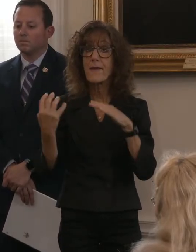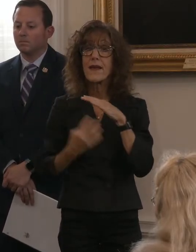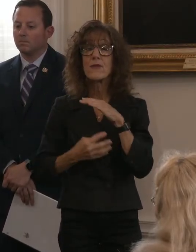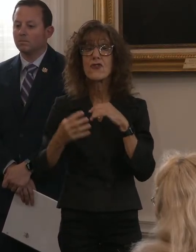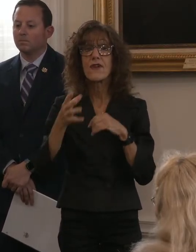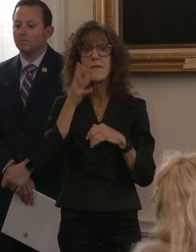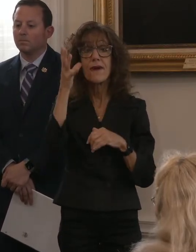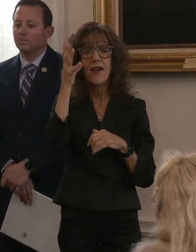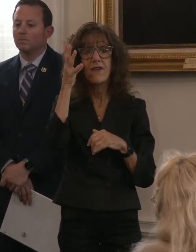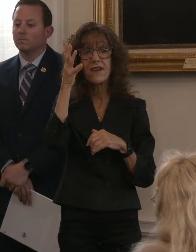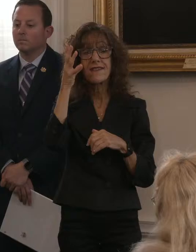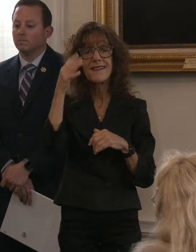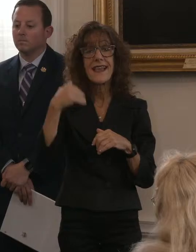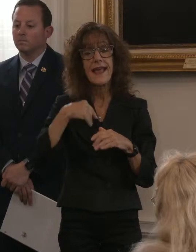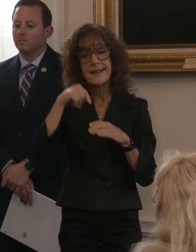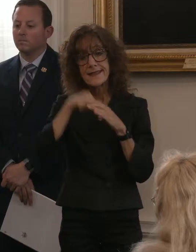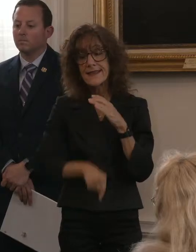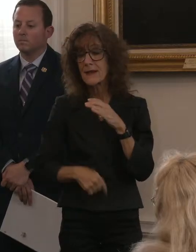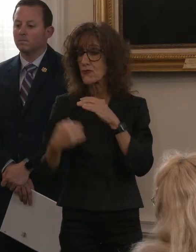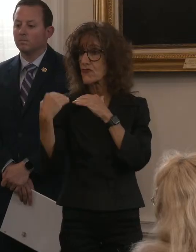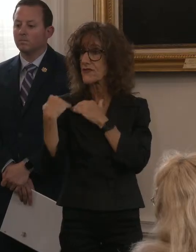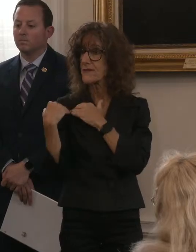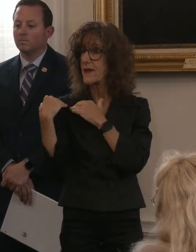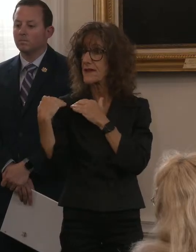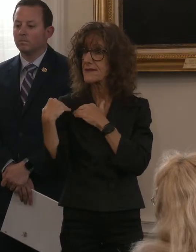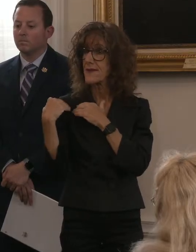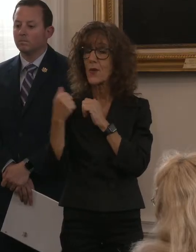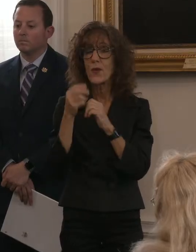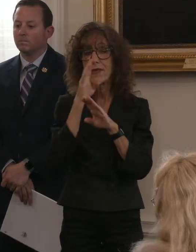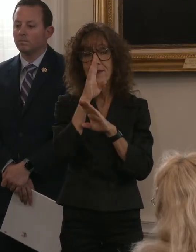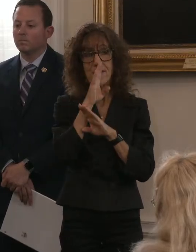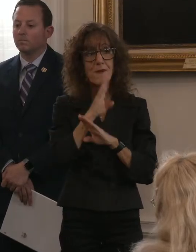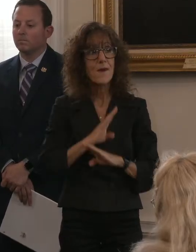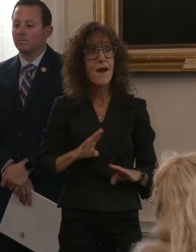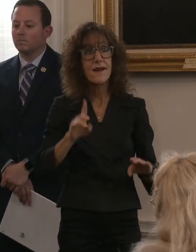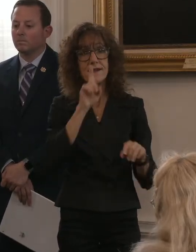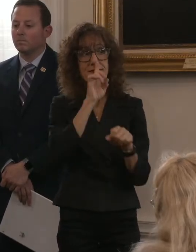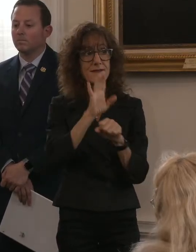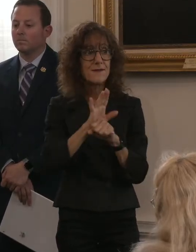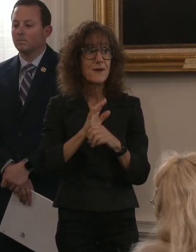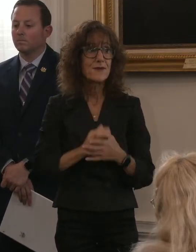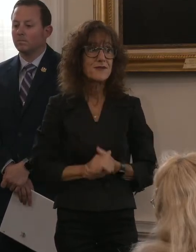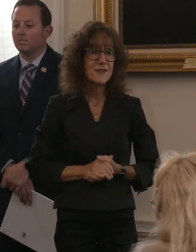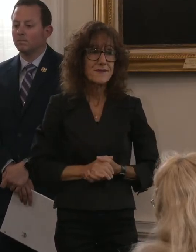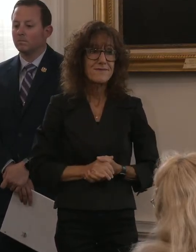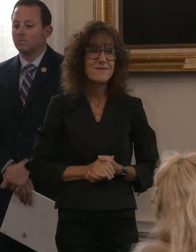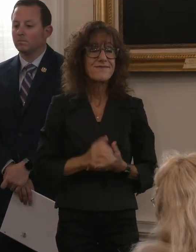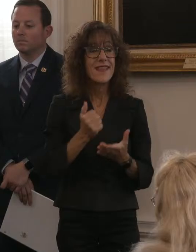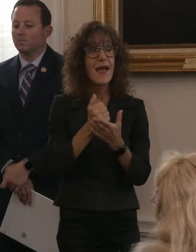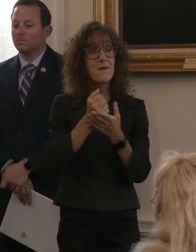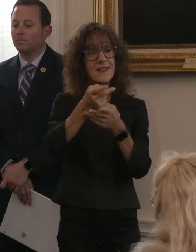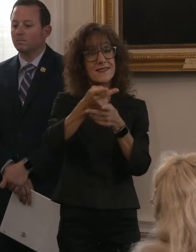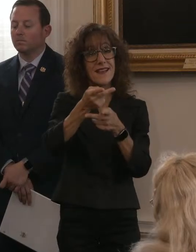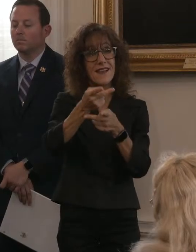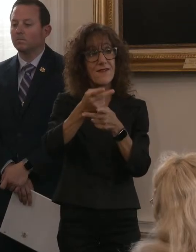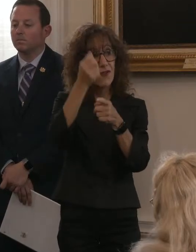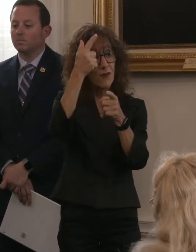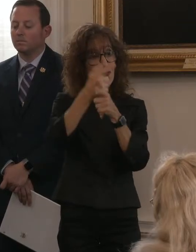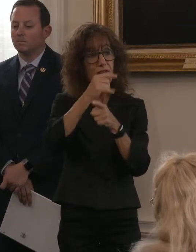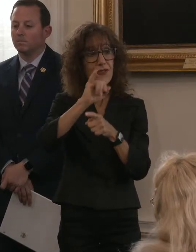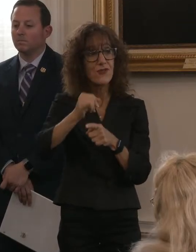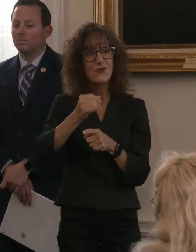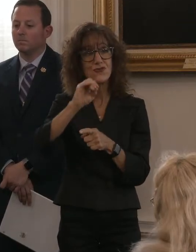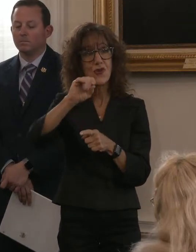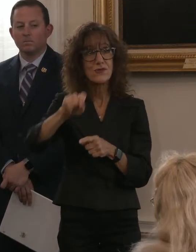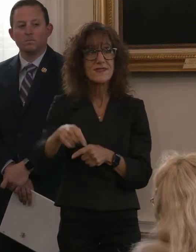deep responsibility with quiet devotion, helping care for his brother Joseph.